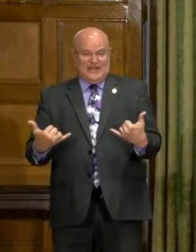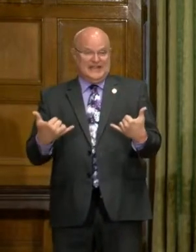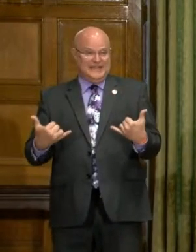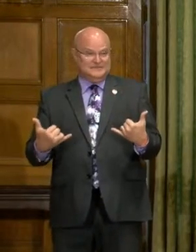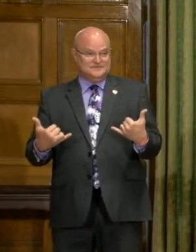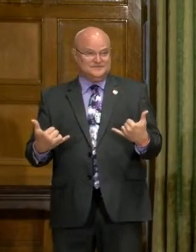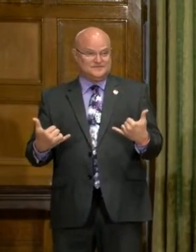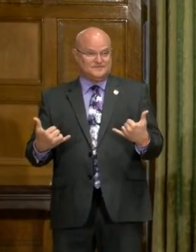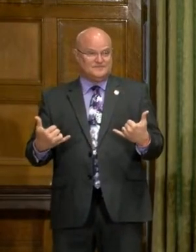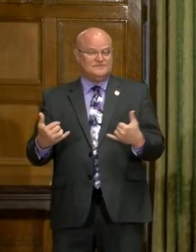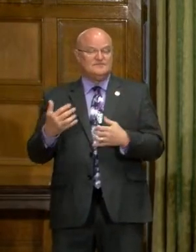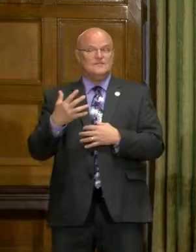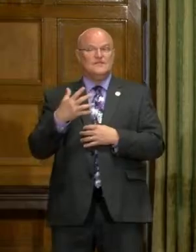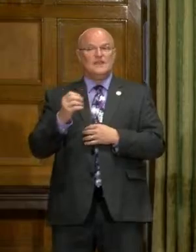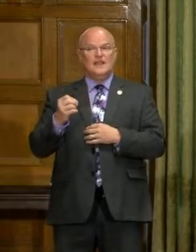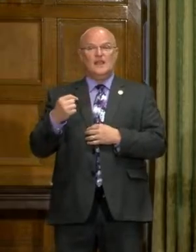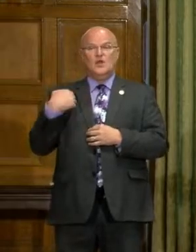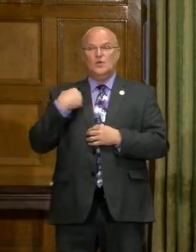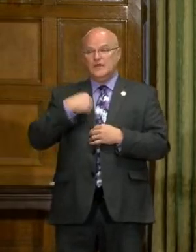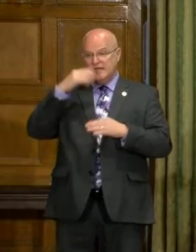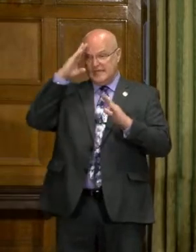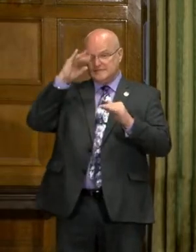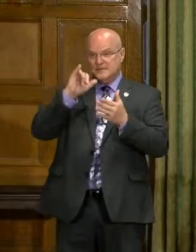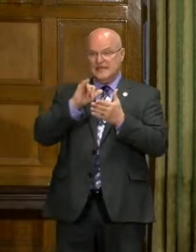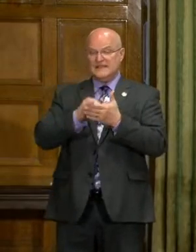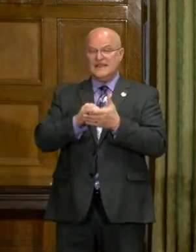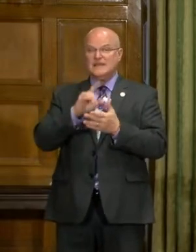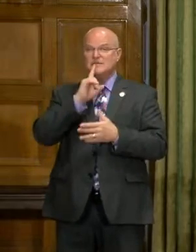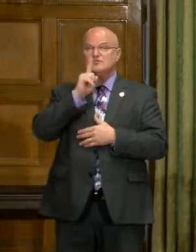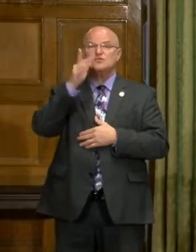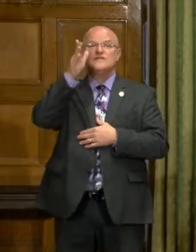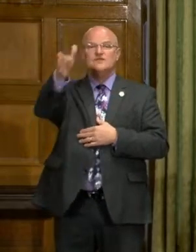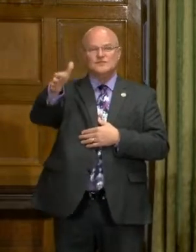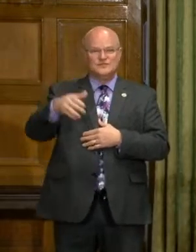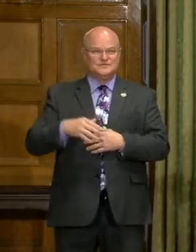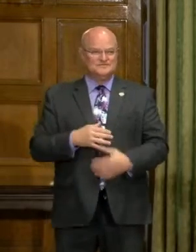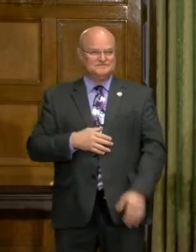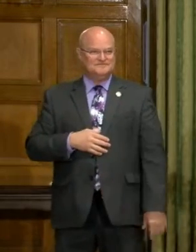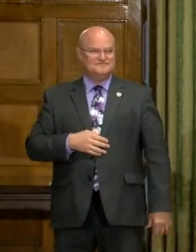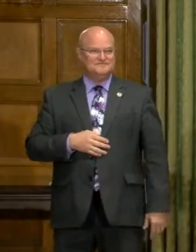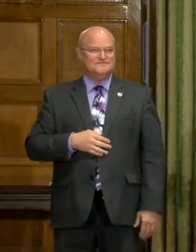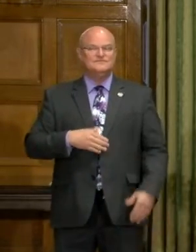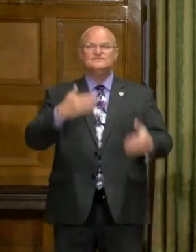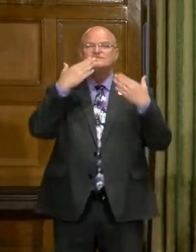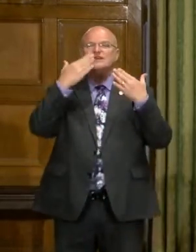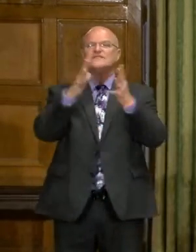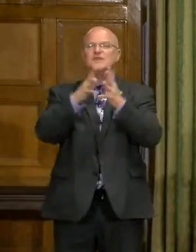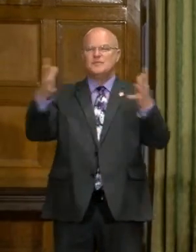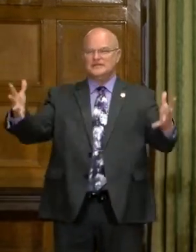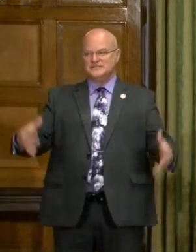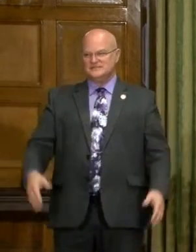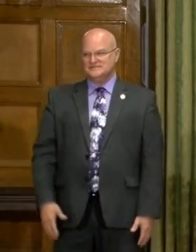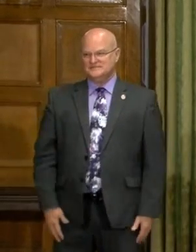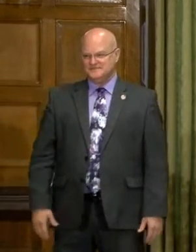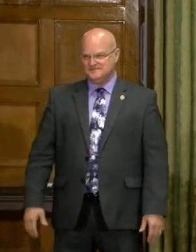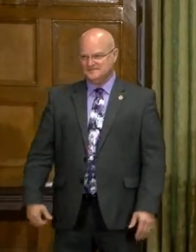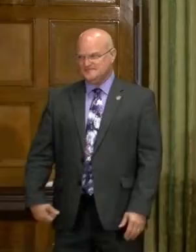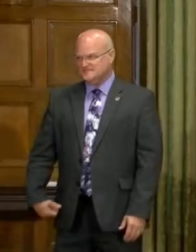now, and we expect that to be true in the future. Thank you all very much.